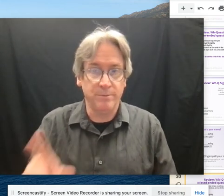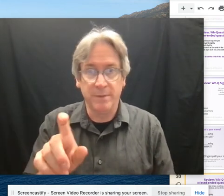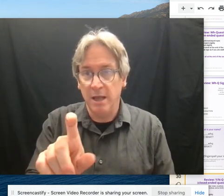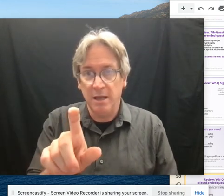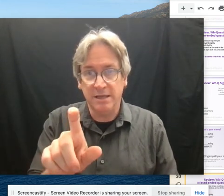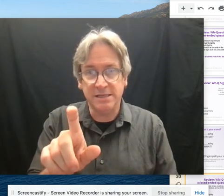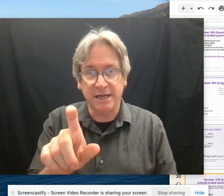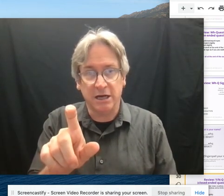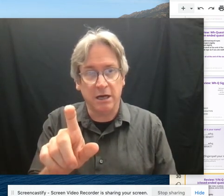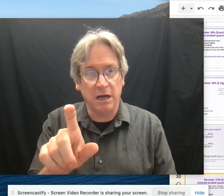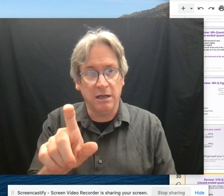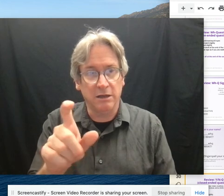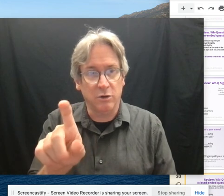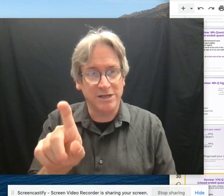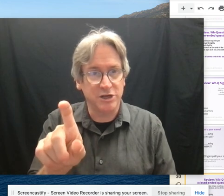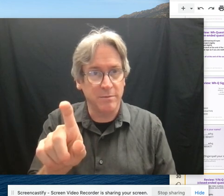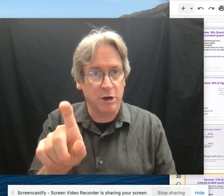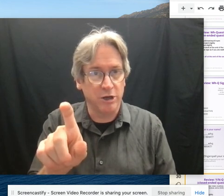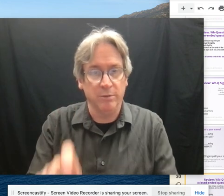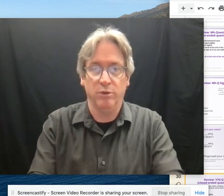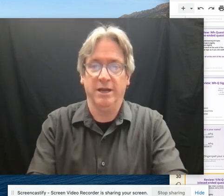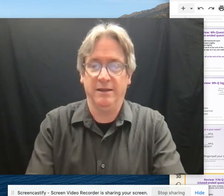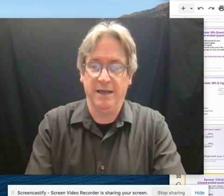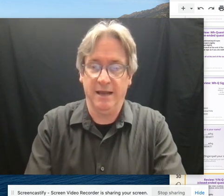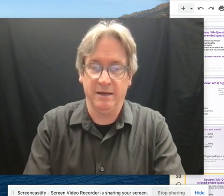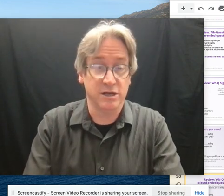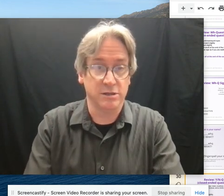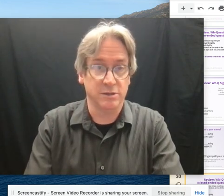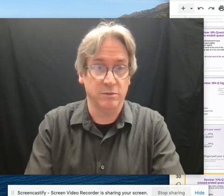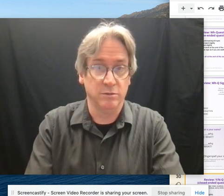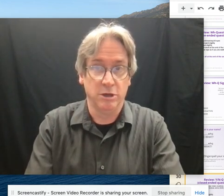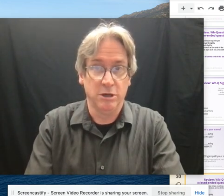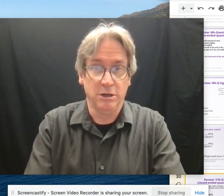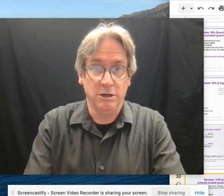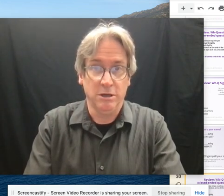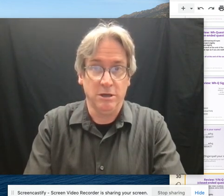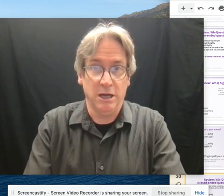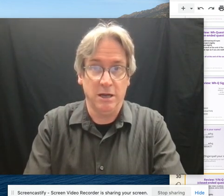So this is like a little question mark you can put at the end. It's also,